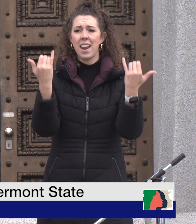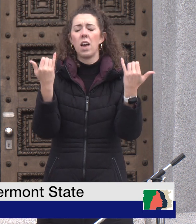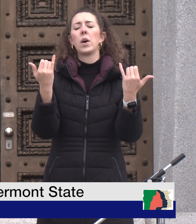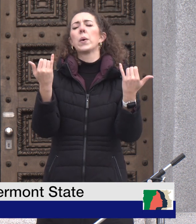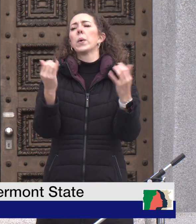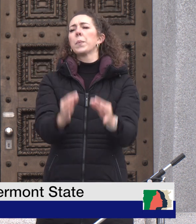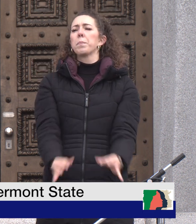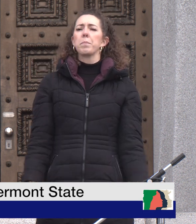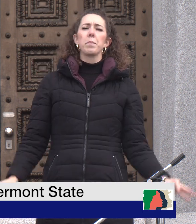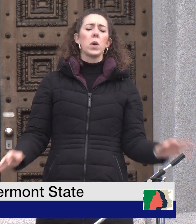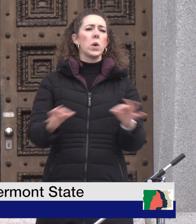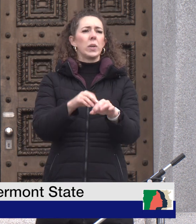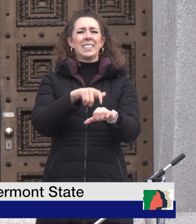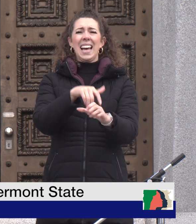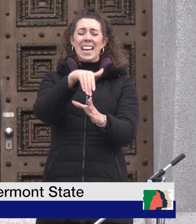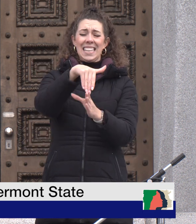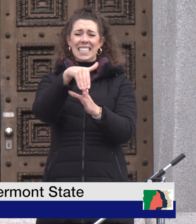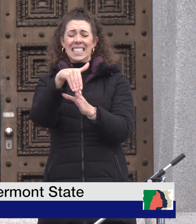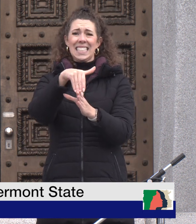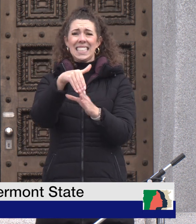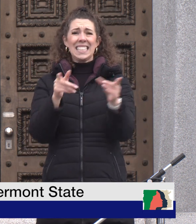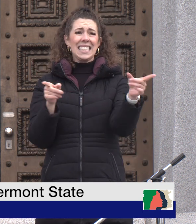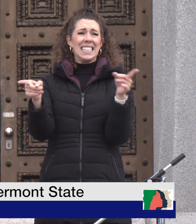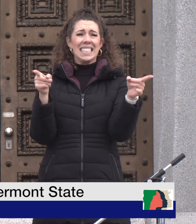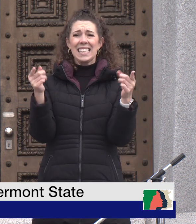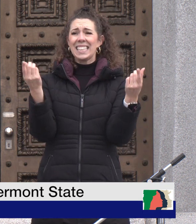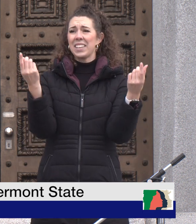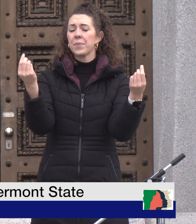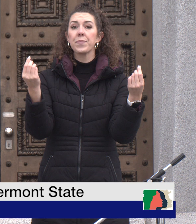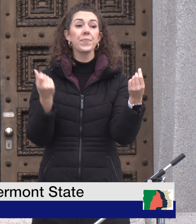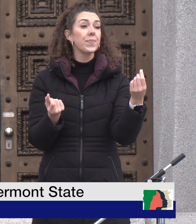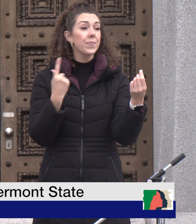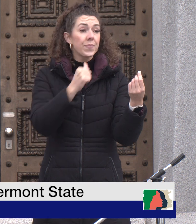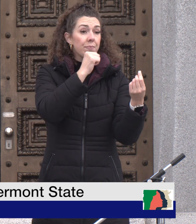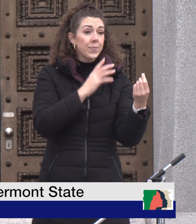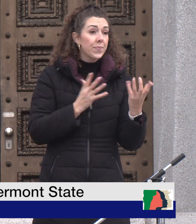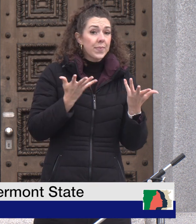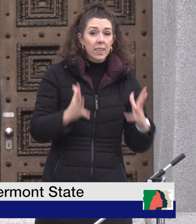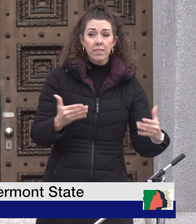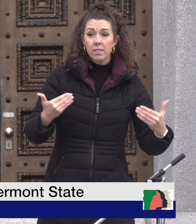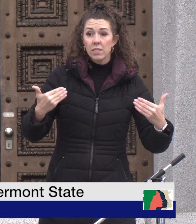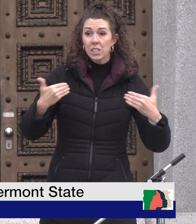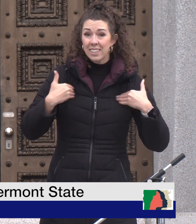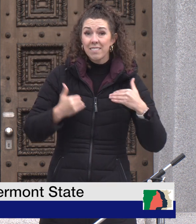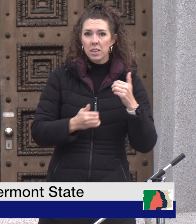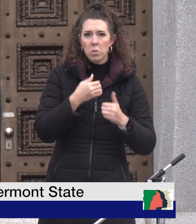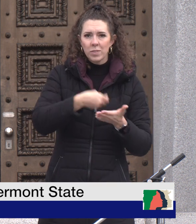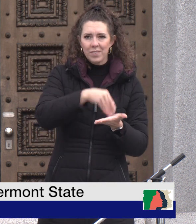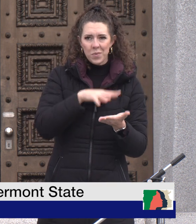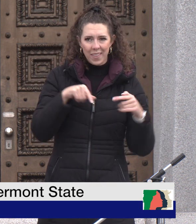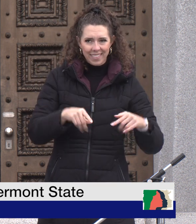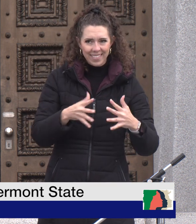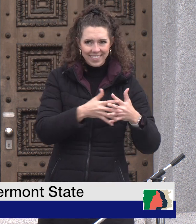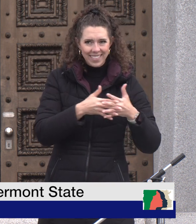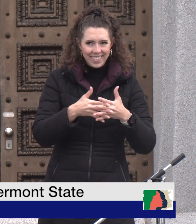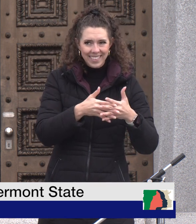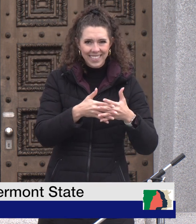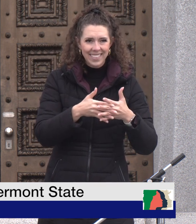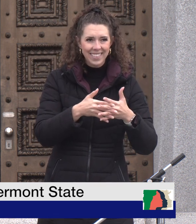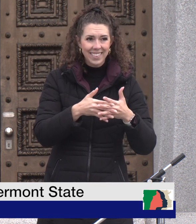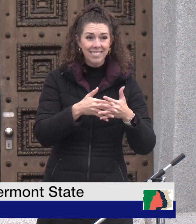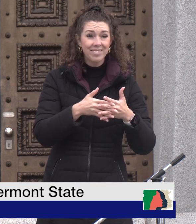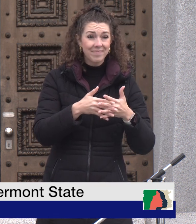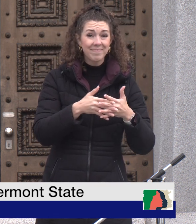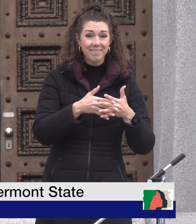critical inflection point. Women already hold the majority of wealth in this country.